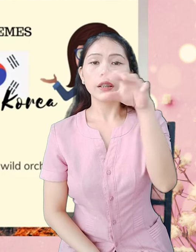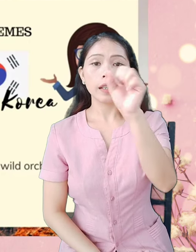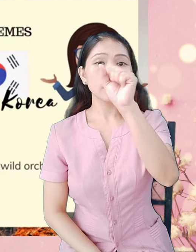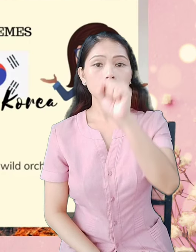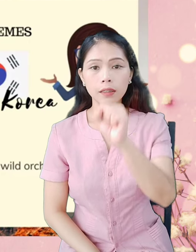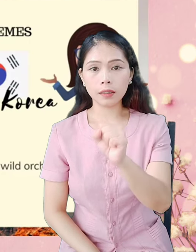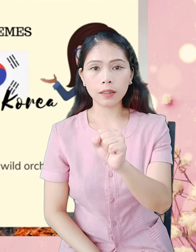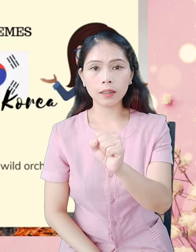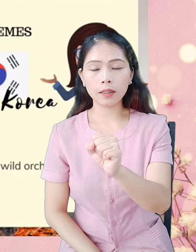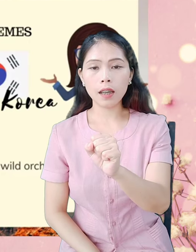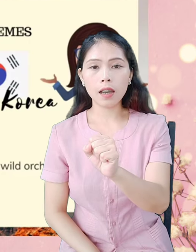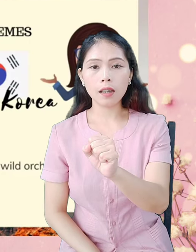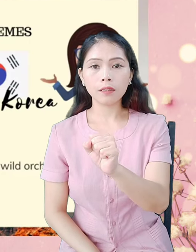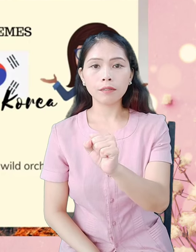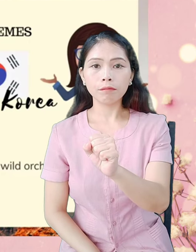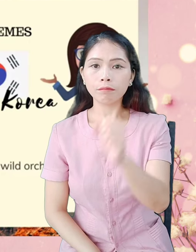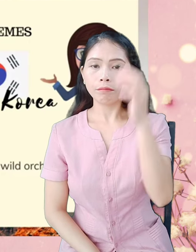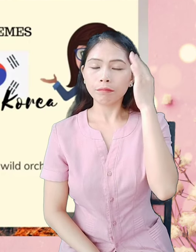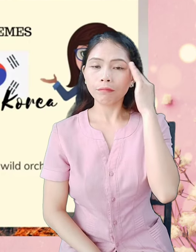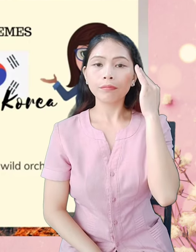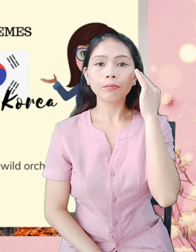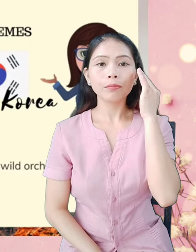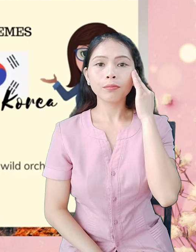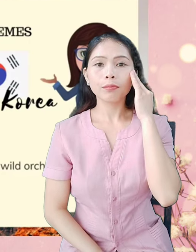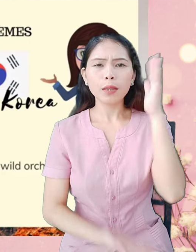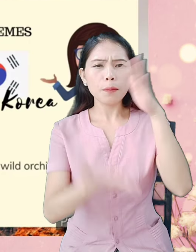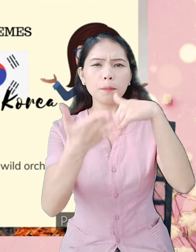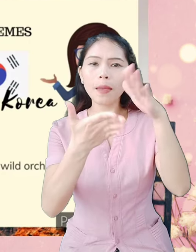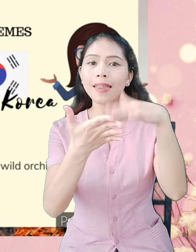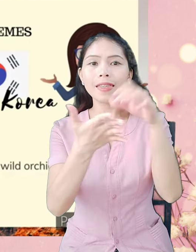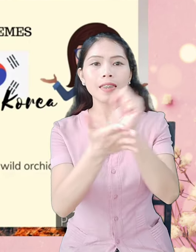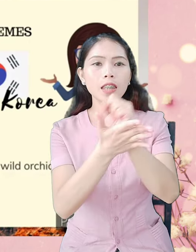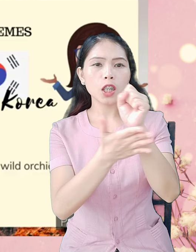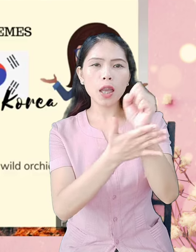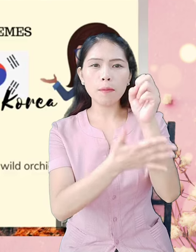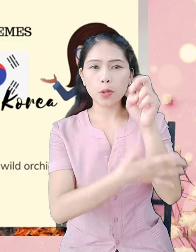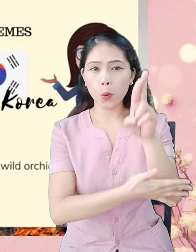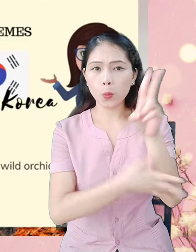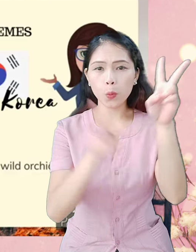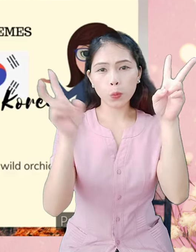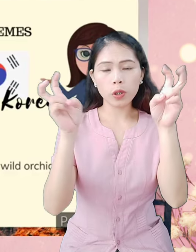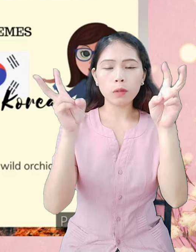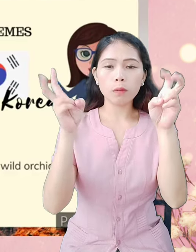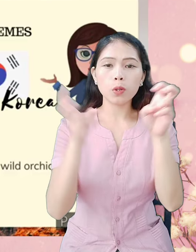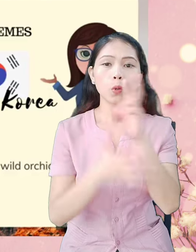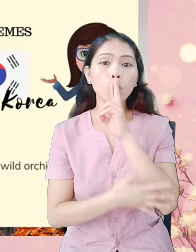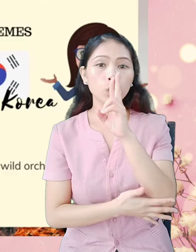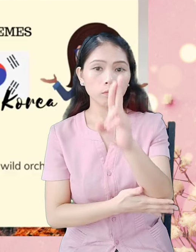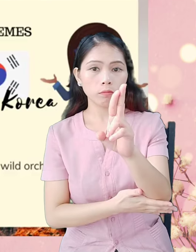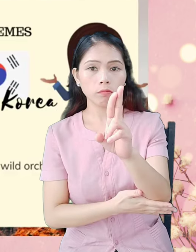The South and North Korea painting subjects or themes.